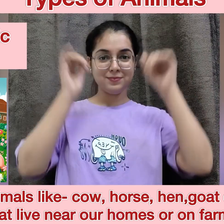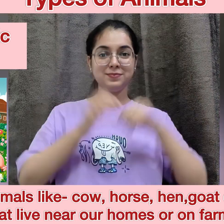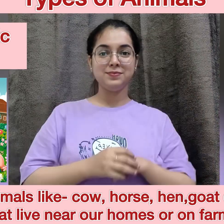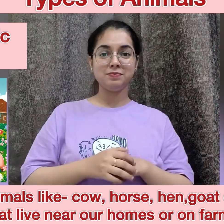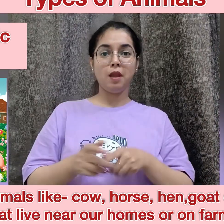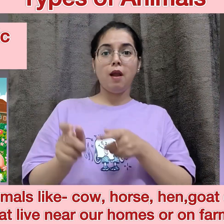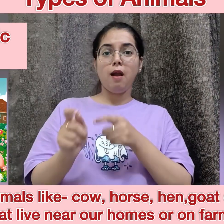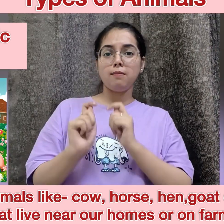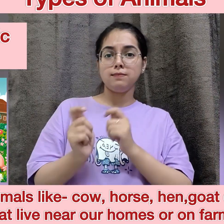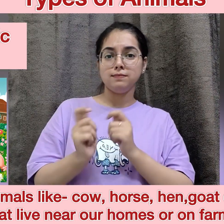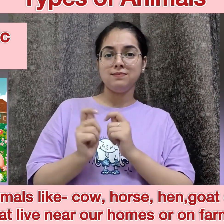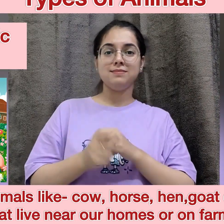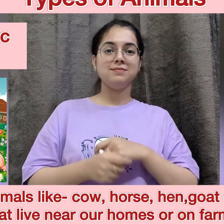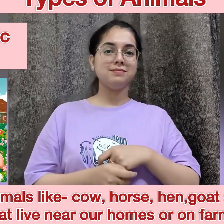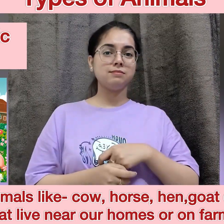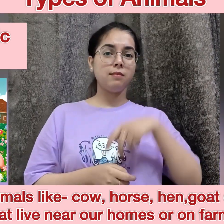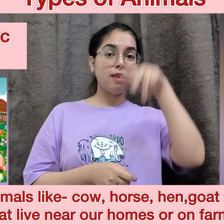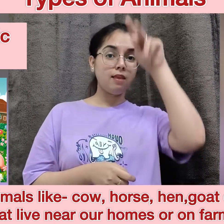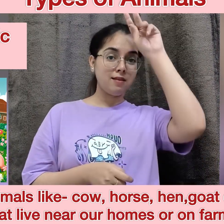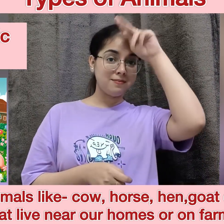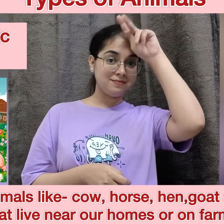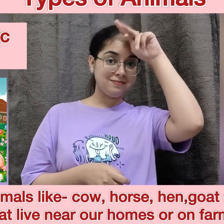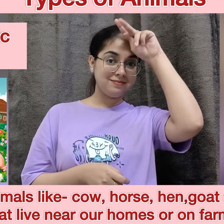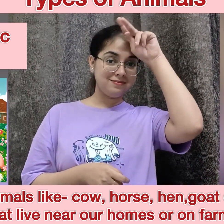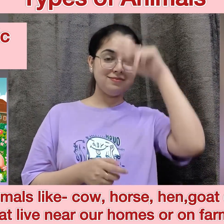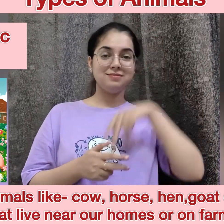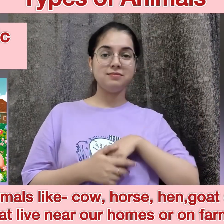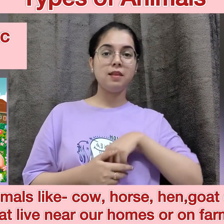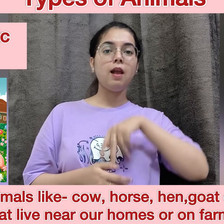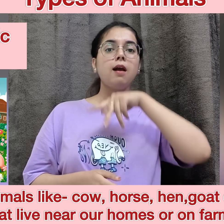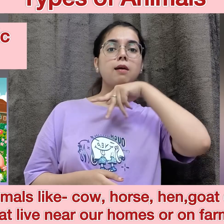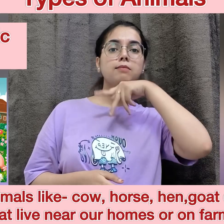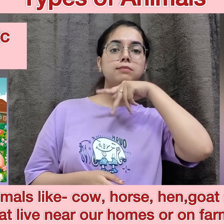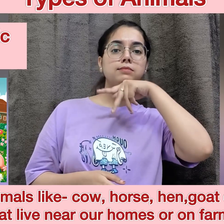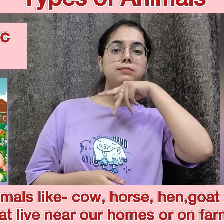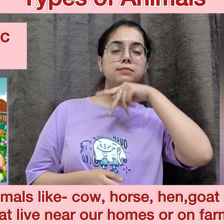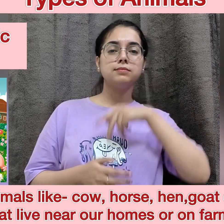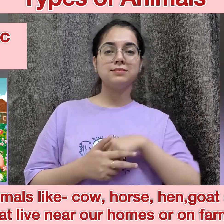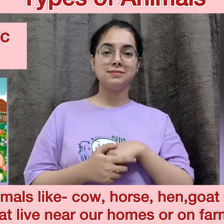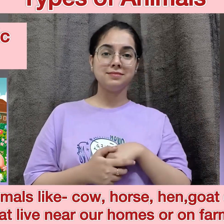cow, horse, hen, goat